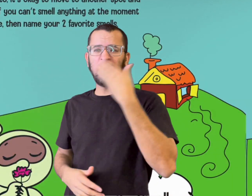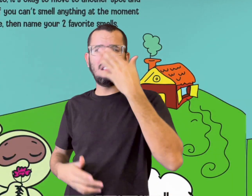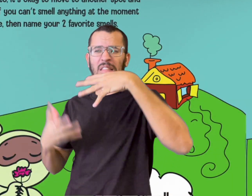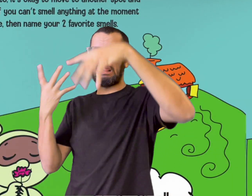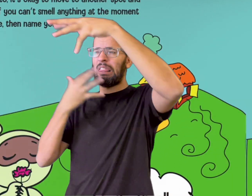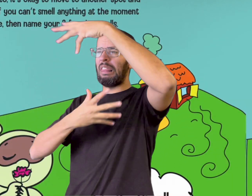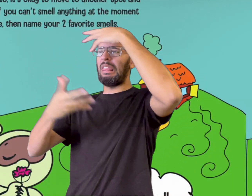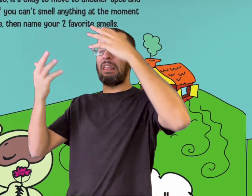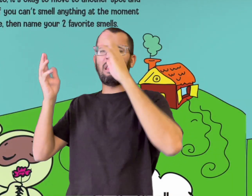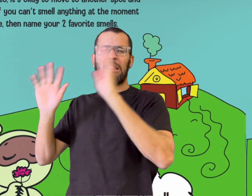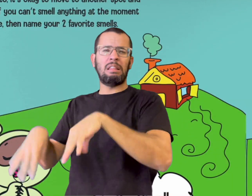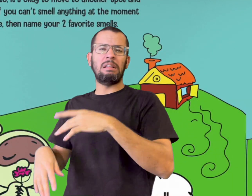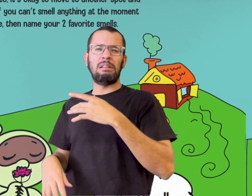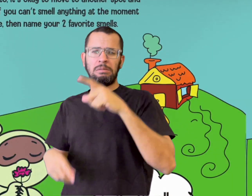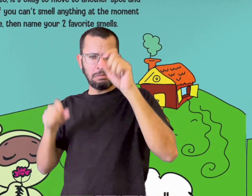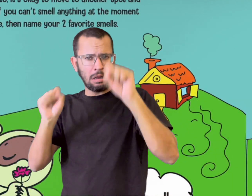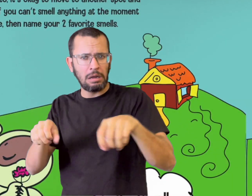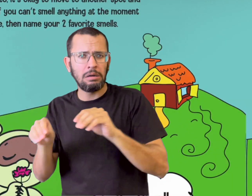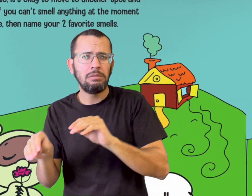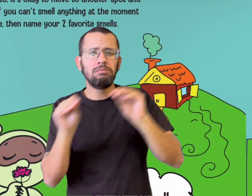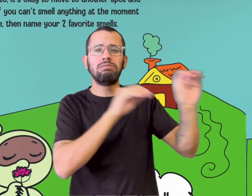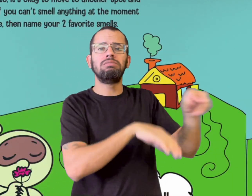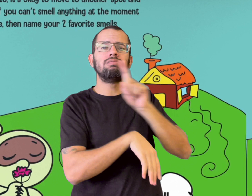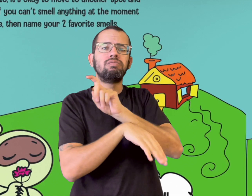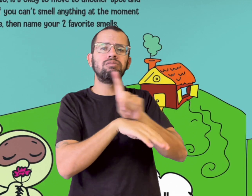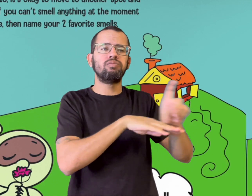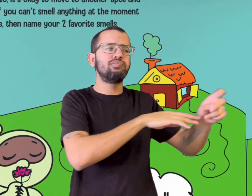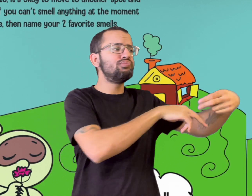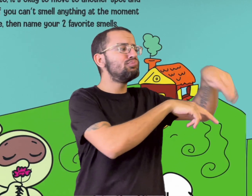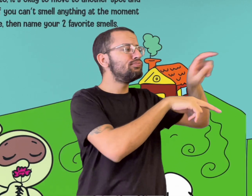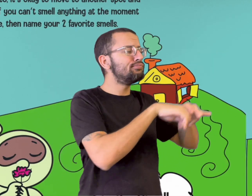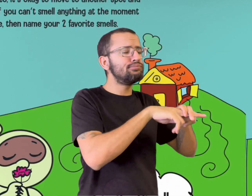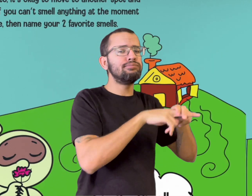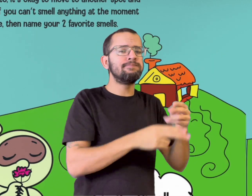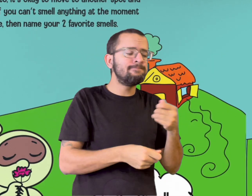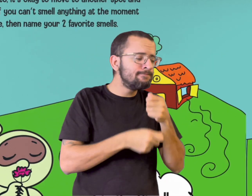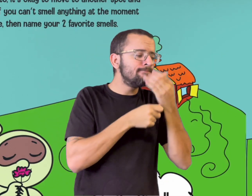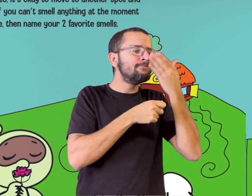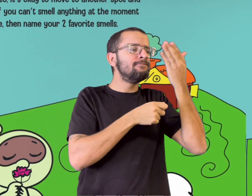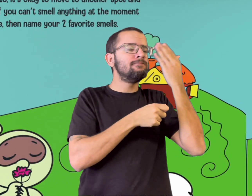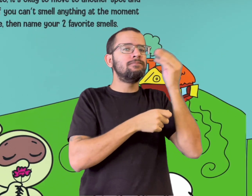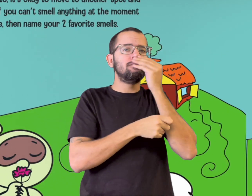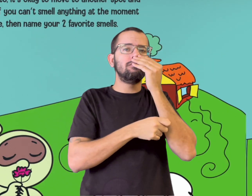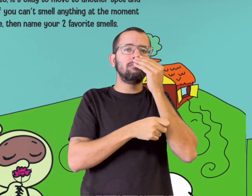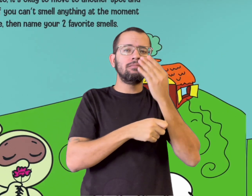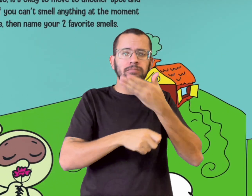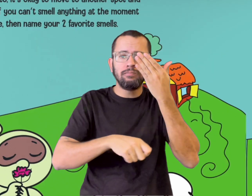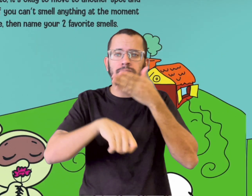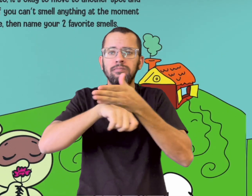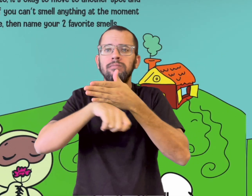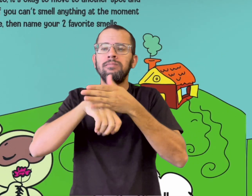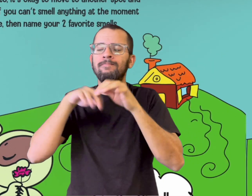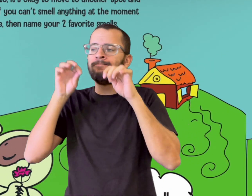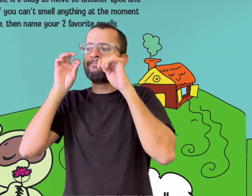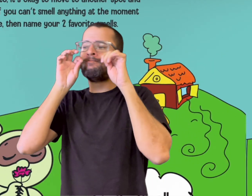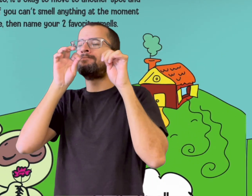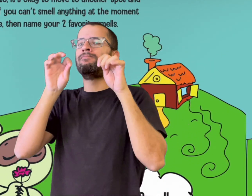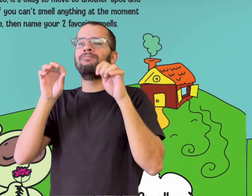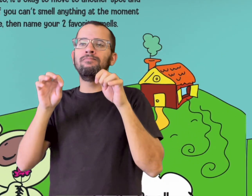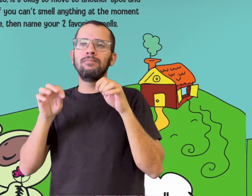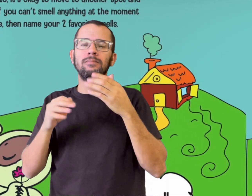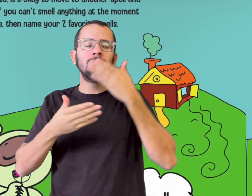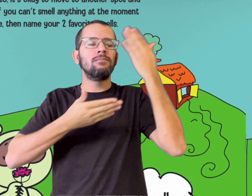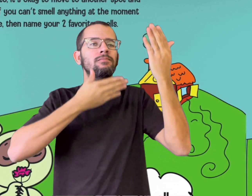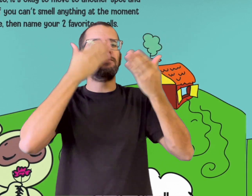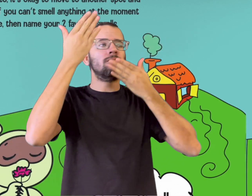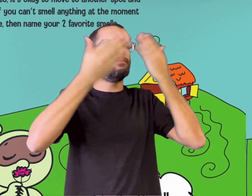If you're allowed to, it's okay to move to another spot and sniff something. If you can't smell anything at the moment or you can't